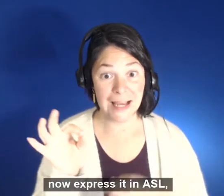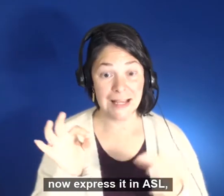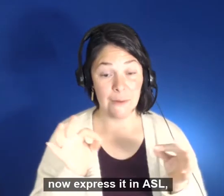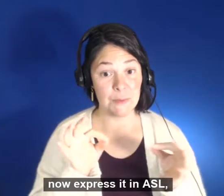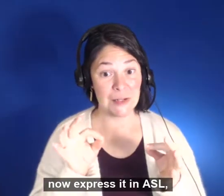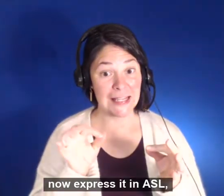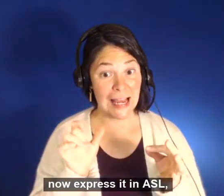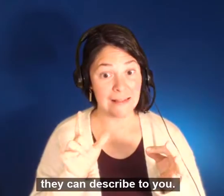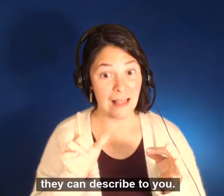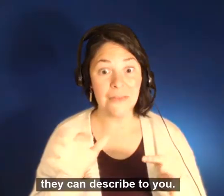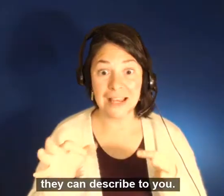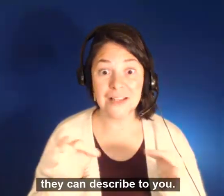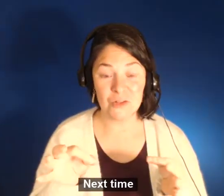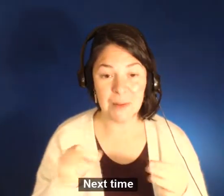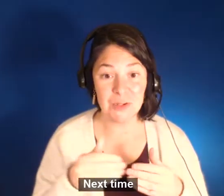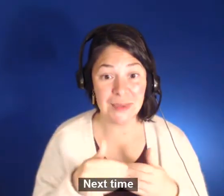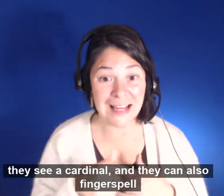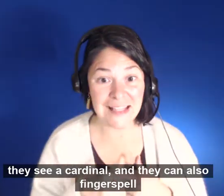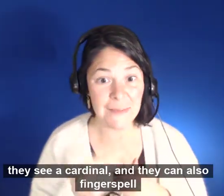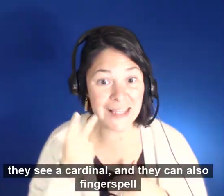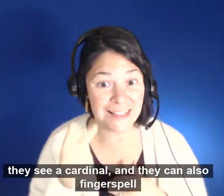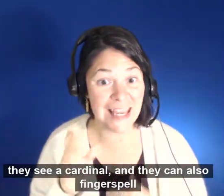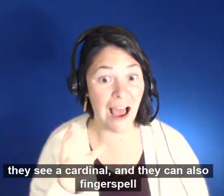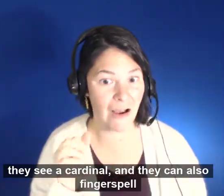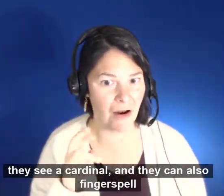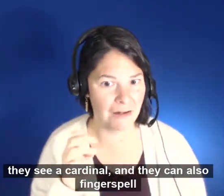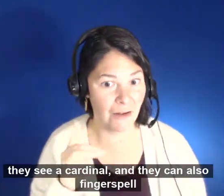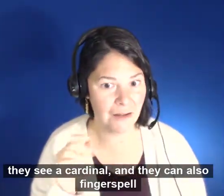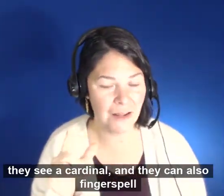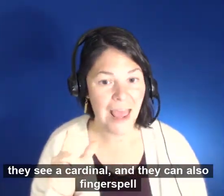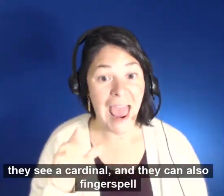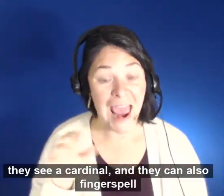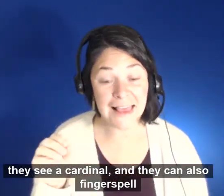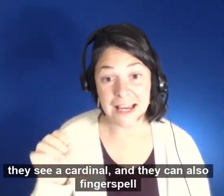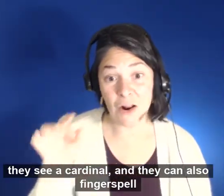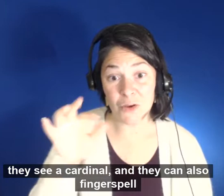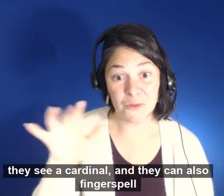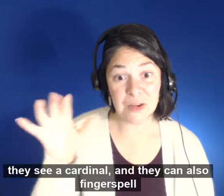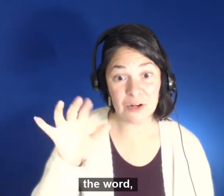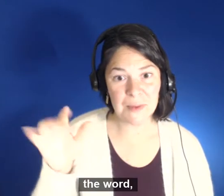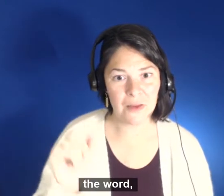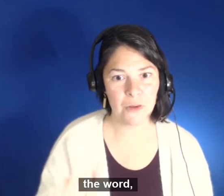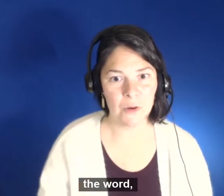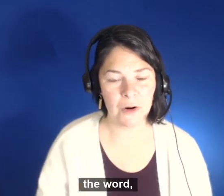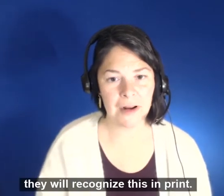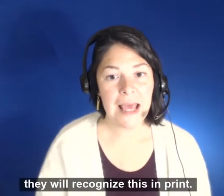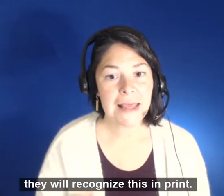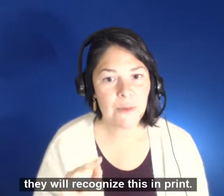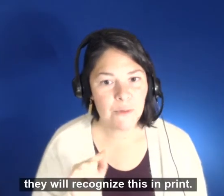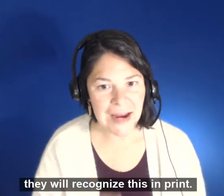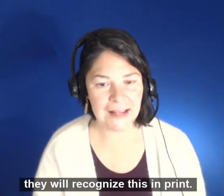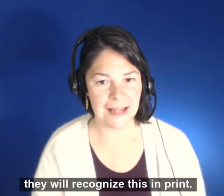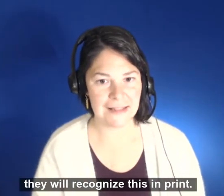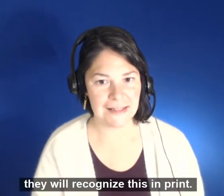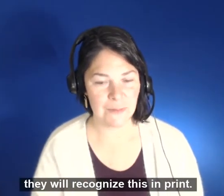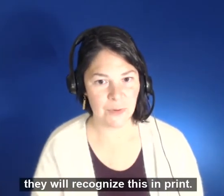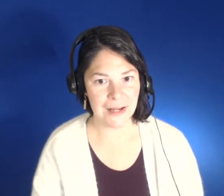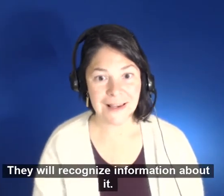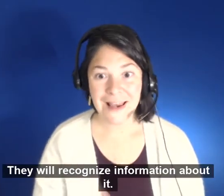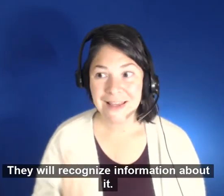can now express it in ASL. They can describe to you next time they see a cardinal, and they can also fingerspell the word. They will recognize this in print. They